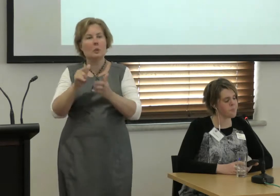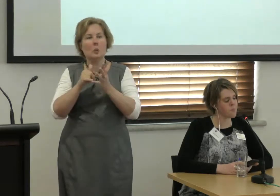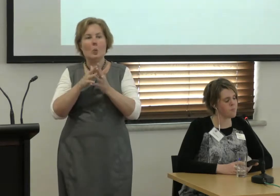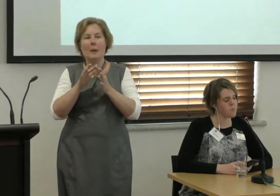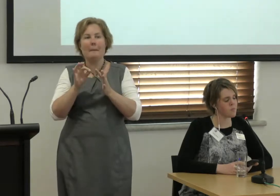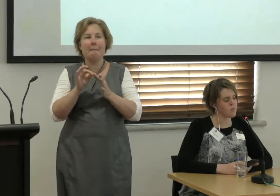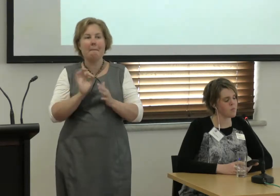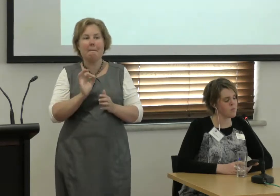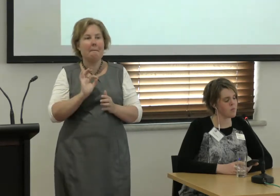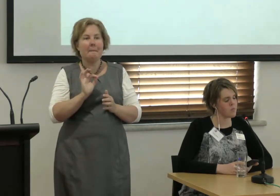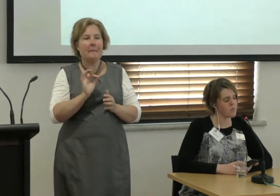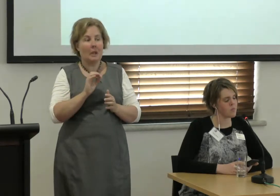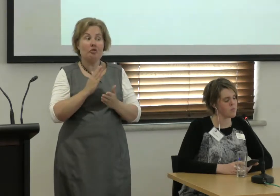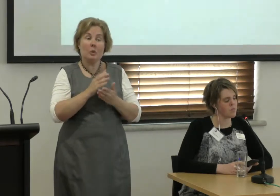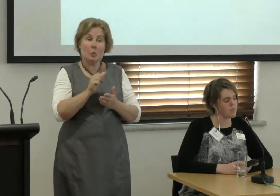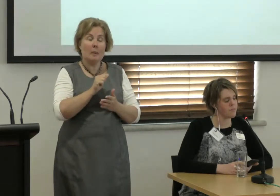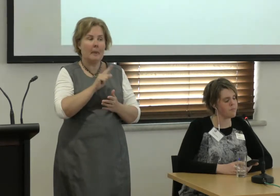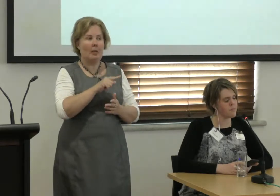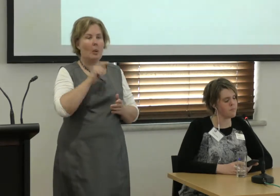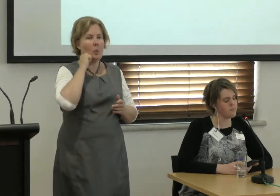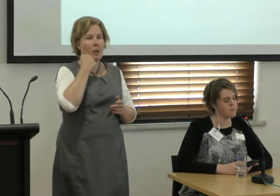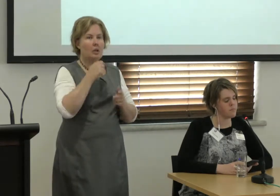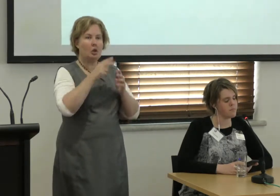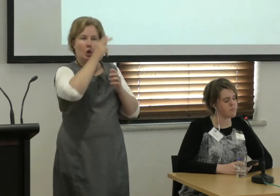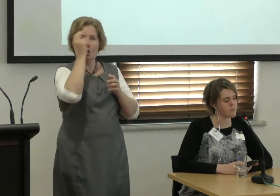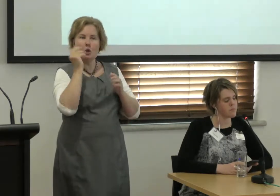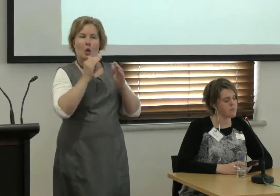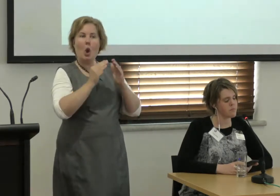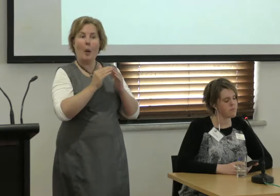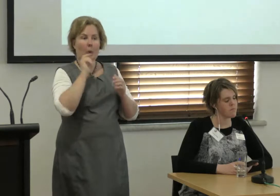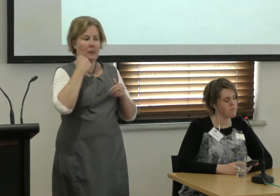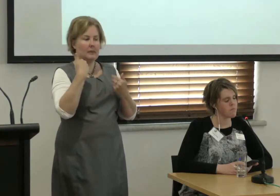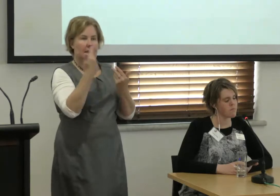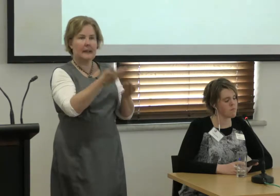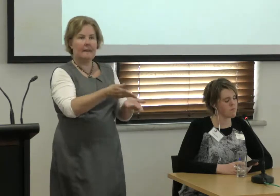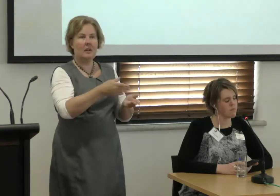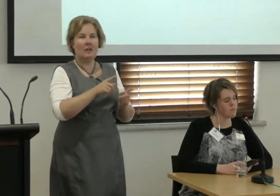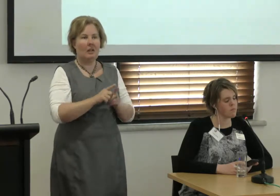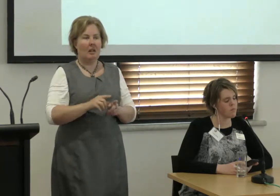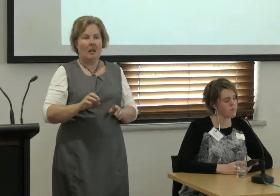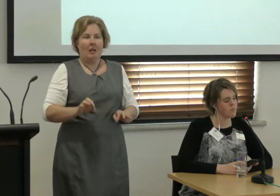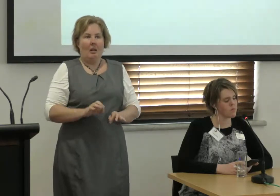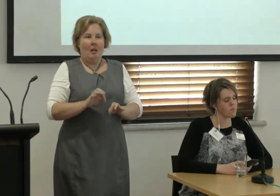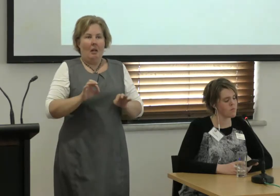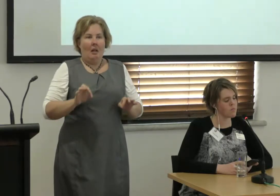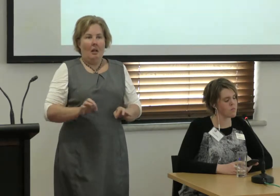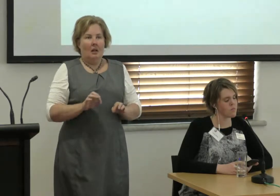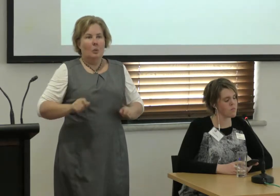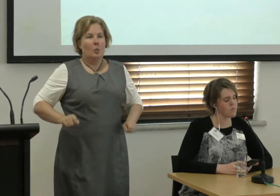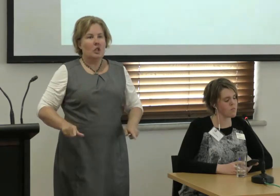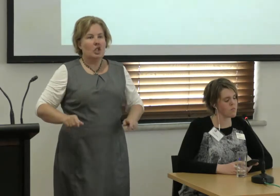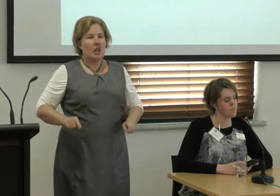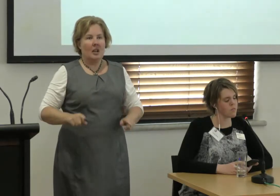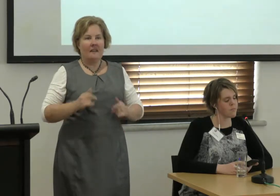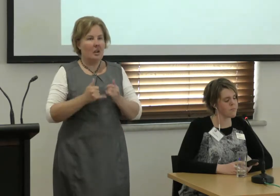Or if you have two full-length leg calipers which bend at